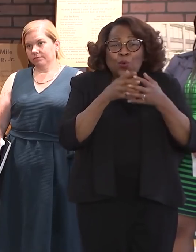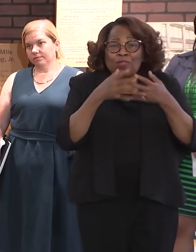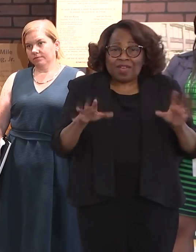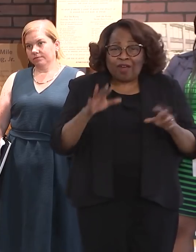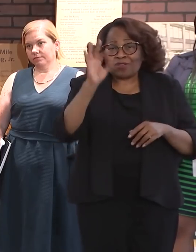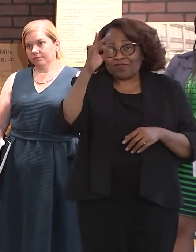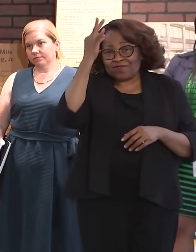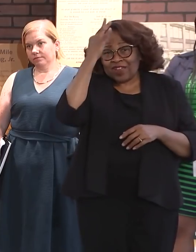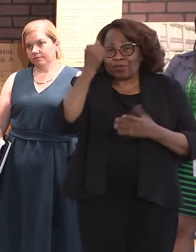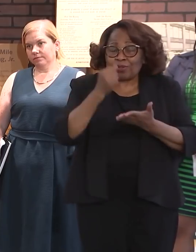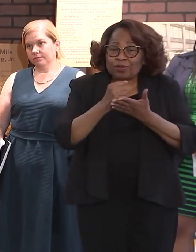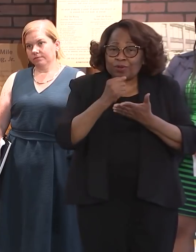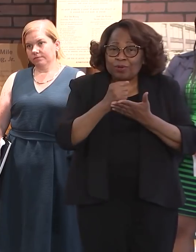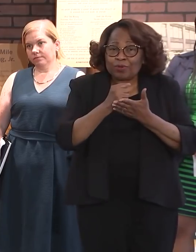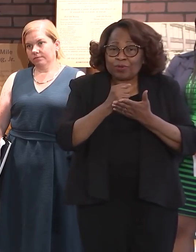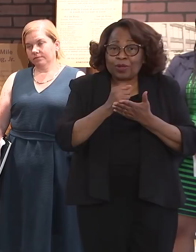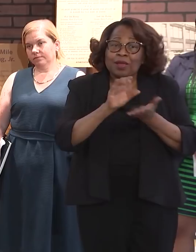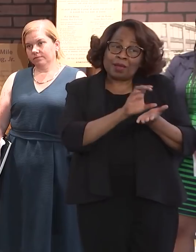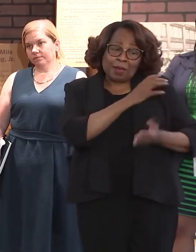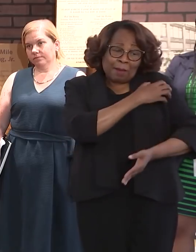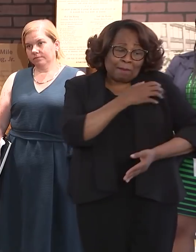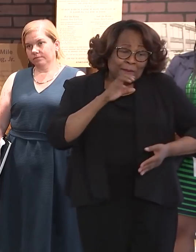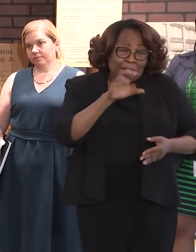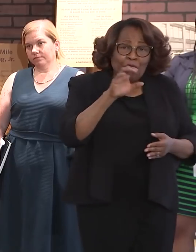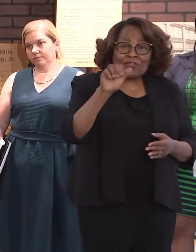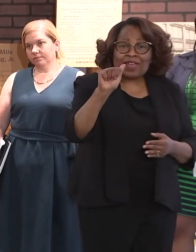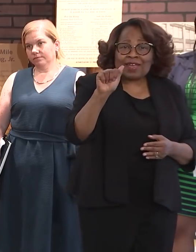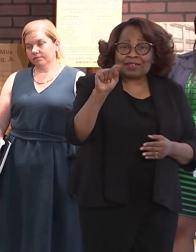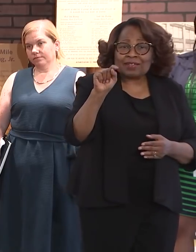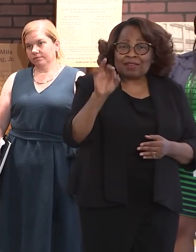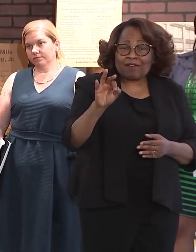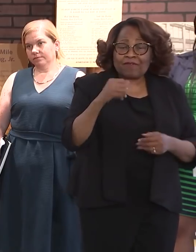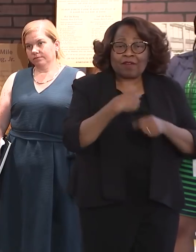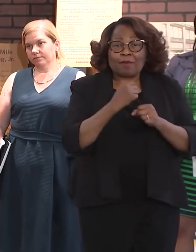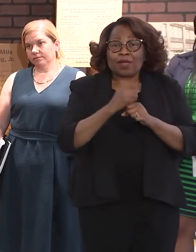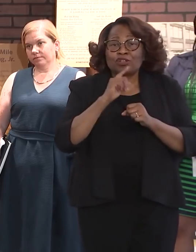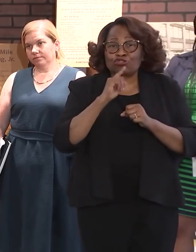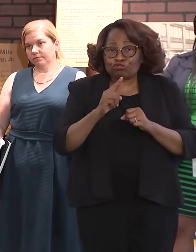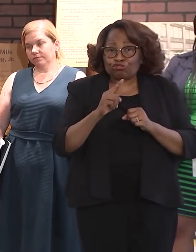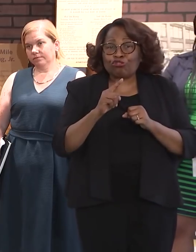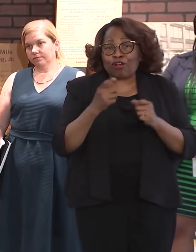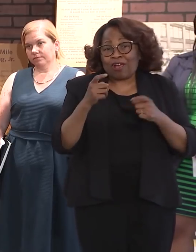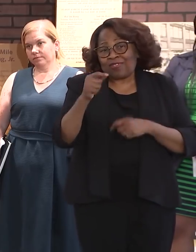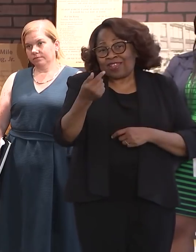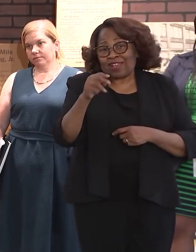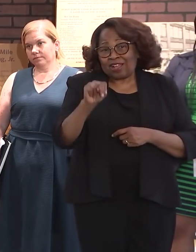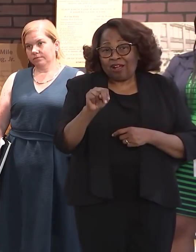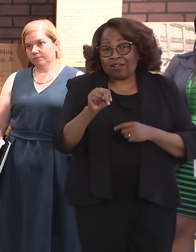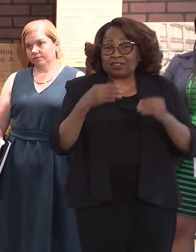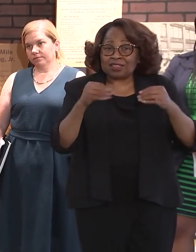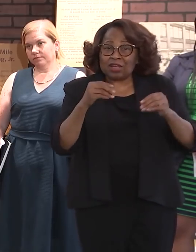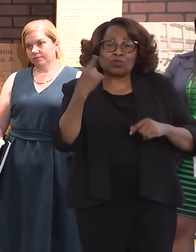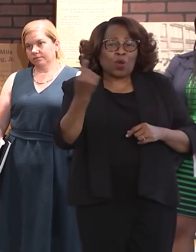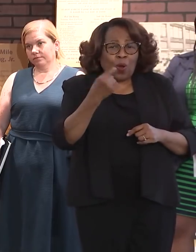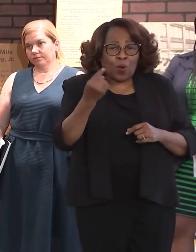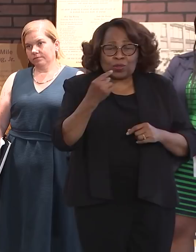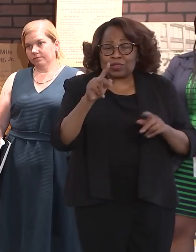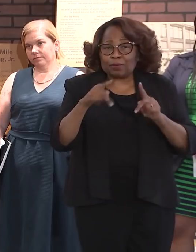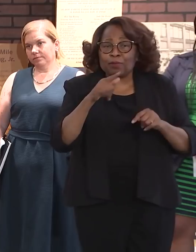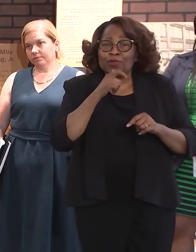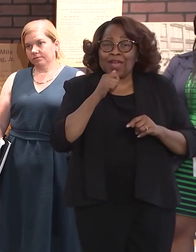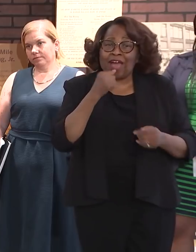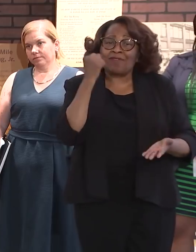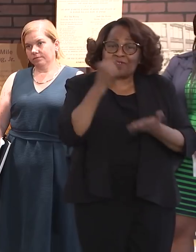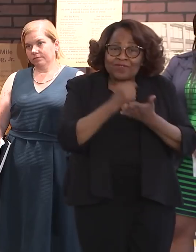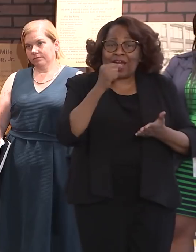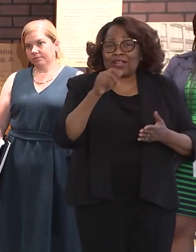intervention, empower the ATF, make sure that federal licensed gun dealers are only selling to people that have a valid FOID